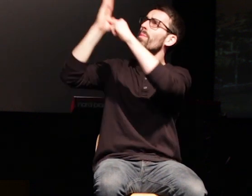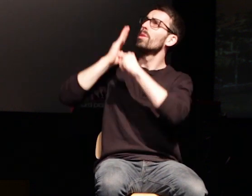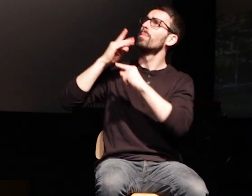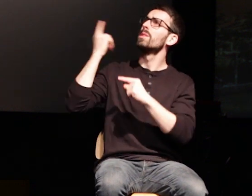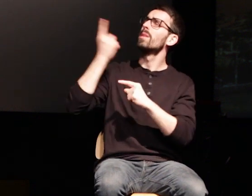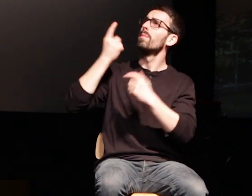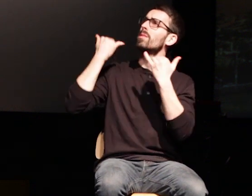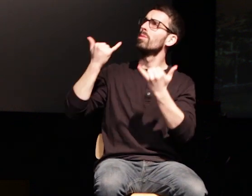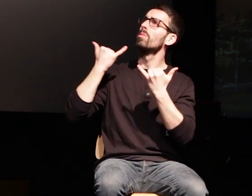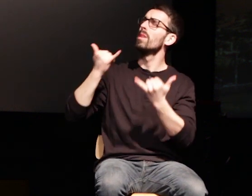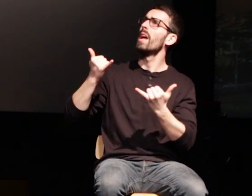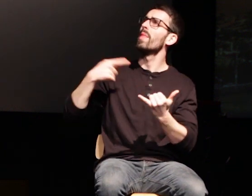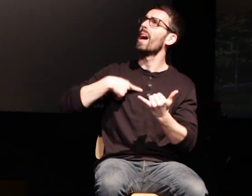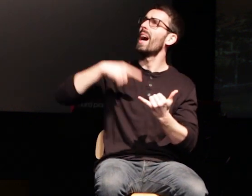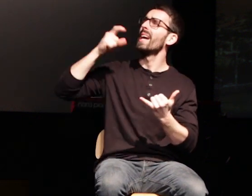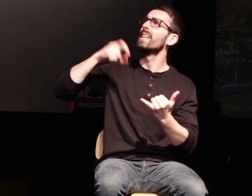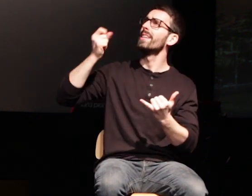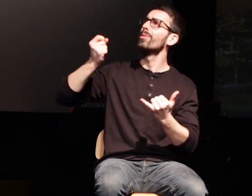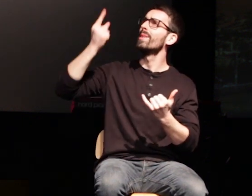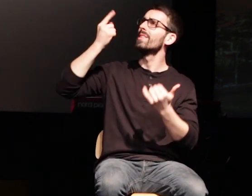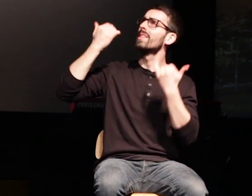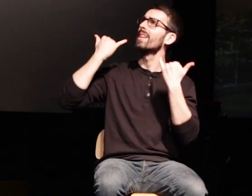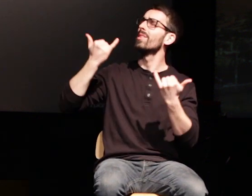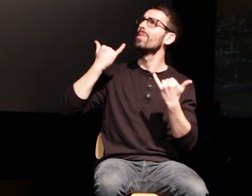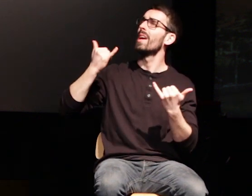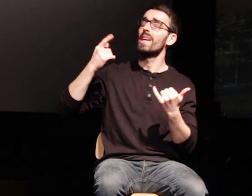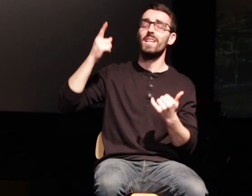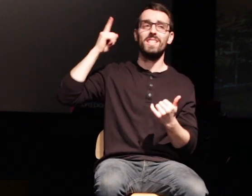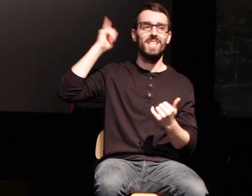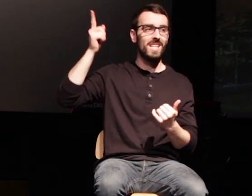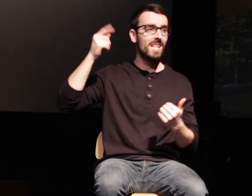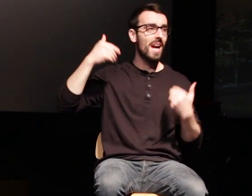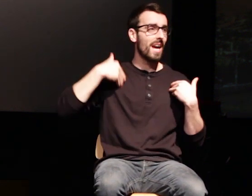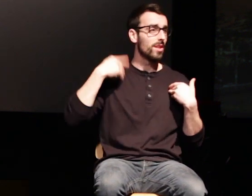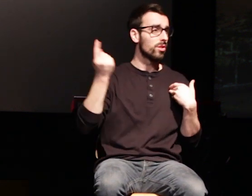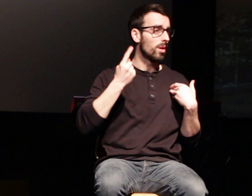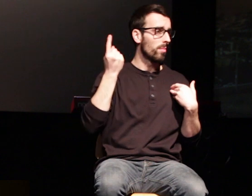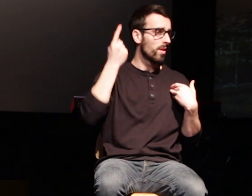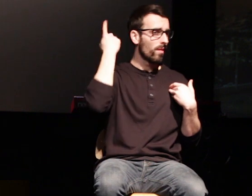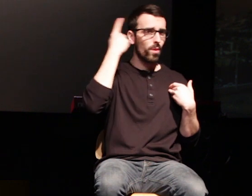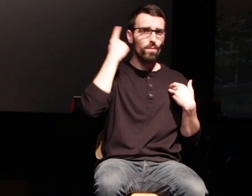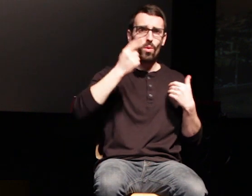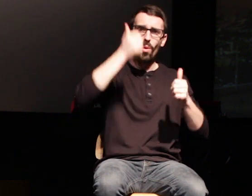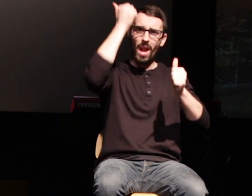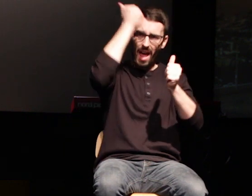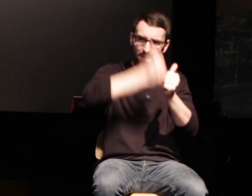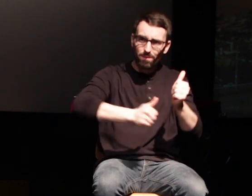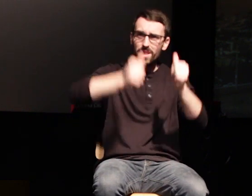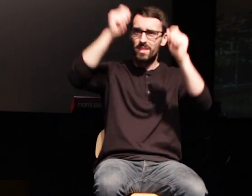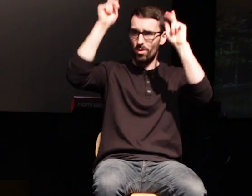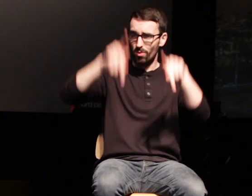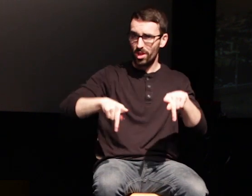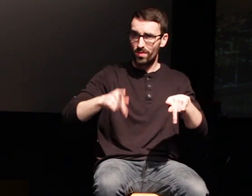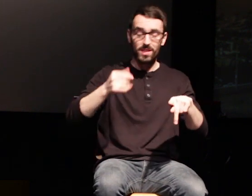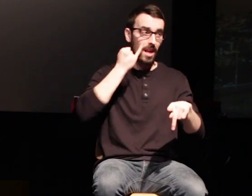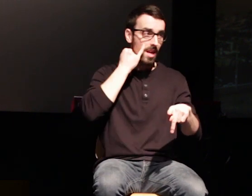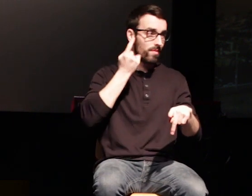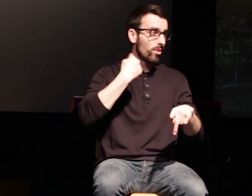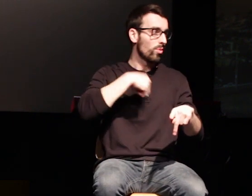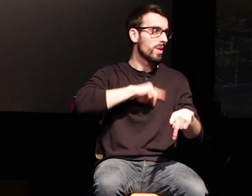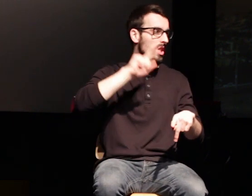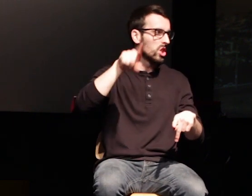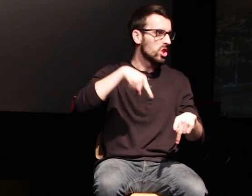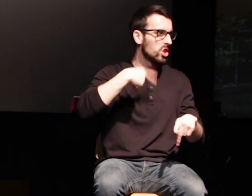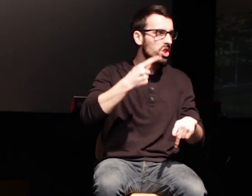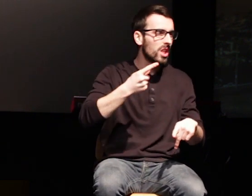today. Because I believe he has something for every single one of us if we would just seek him. Because this passage